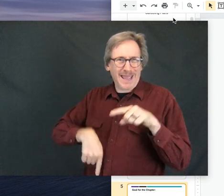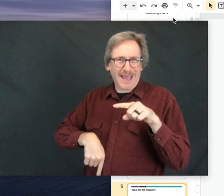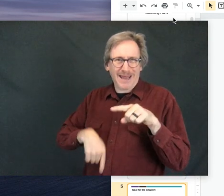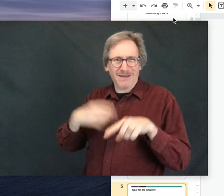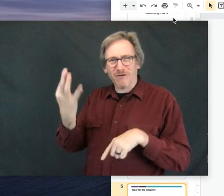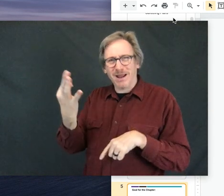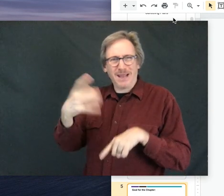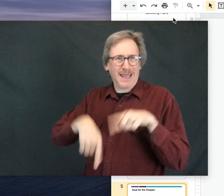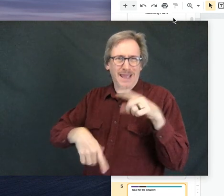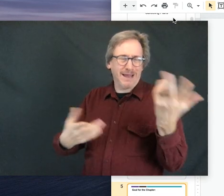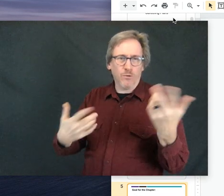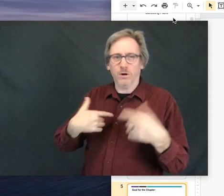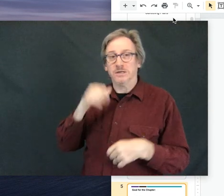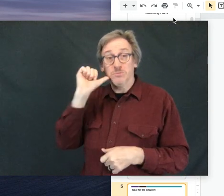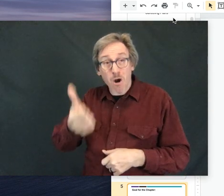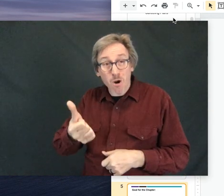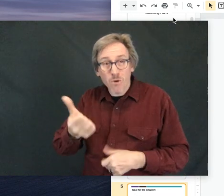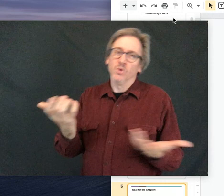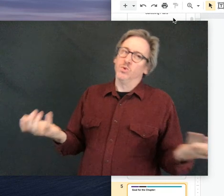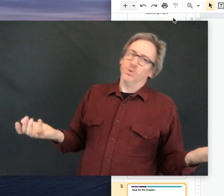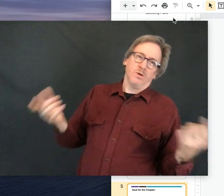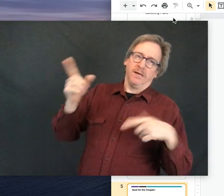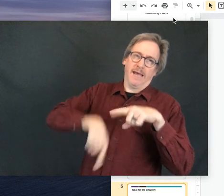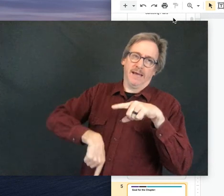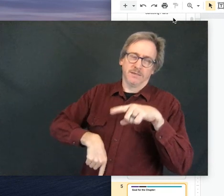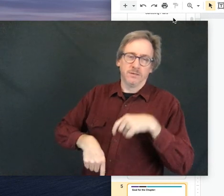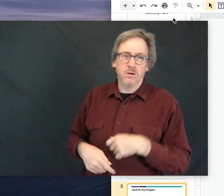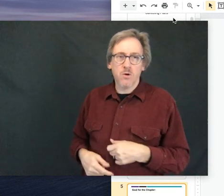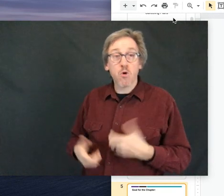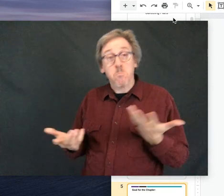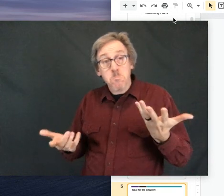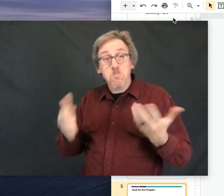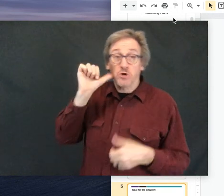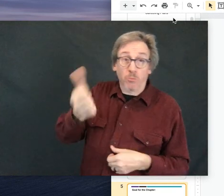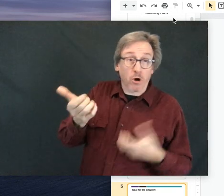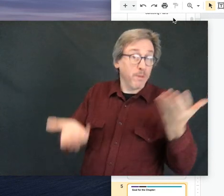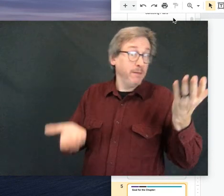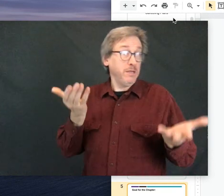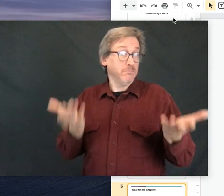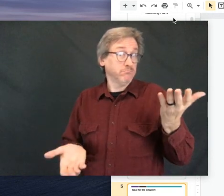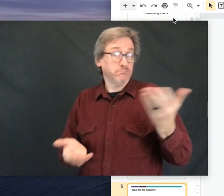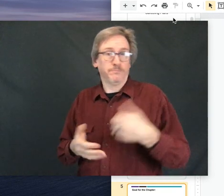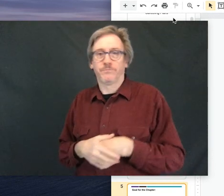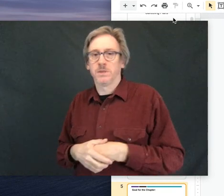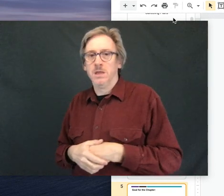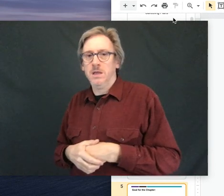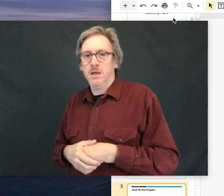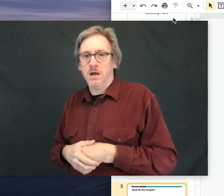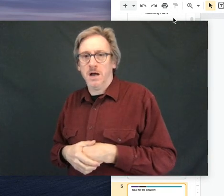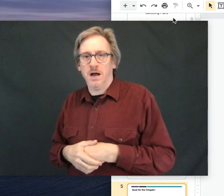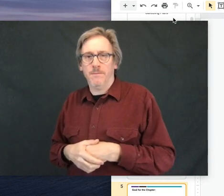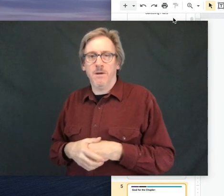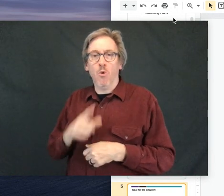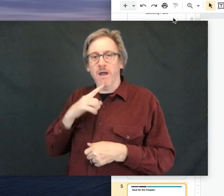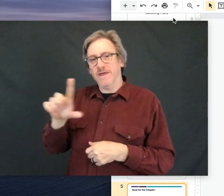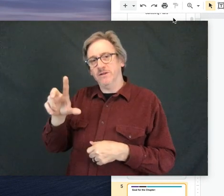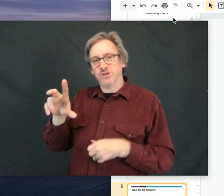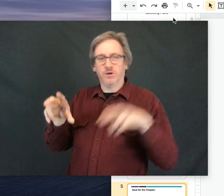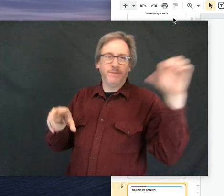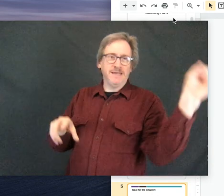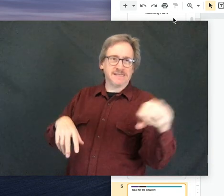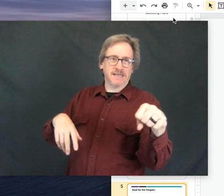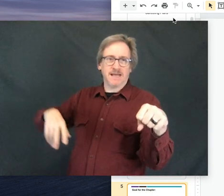Friday can't, or tomorrow can't, or tomorrow maybe. And